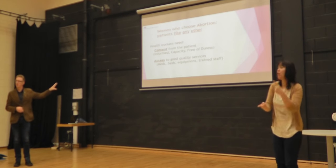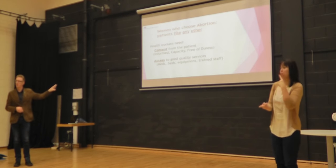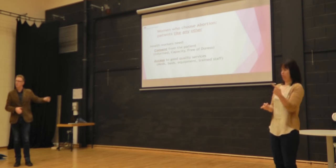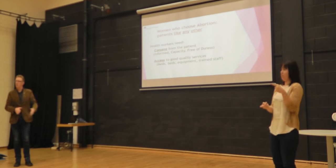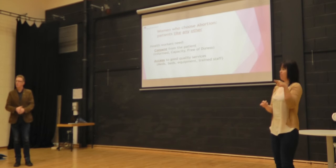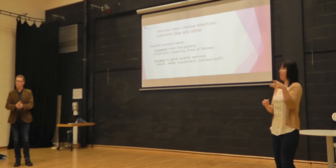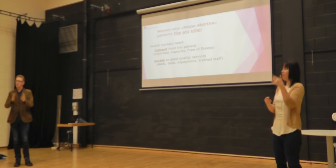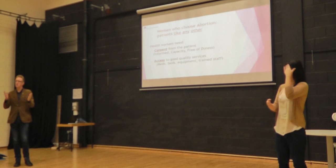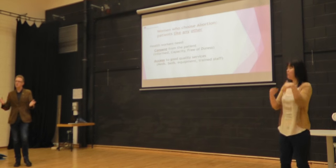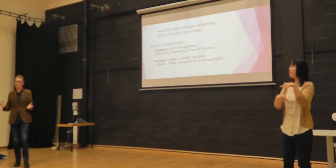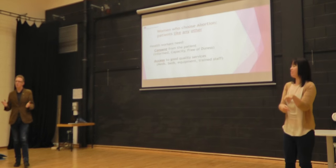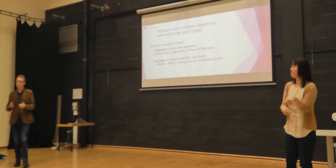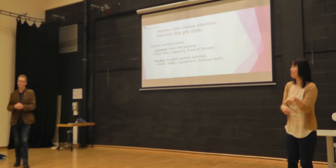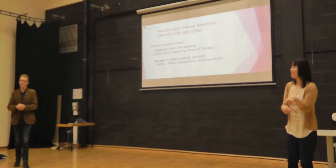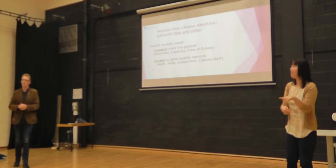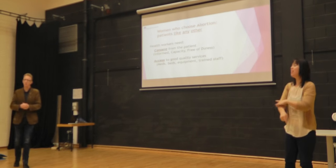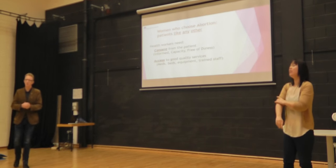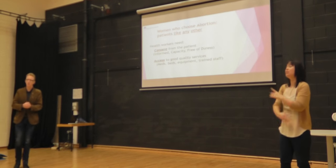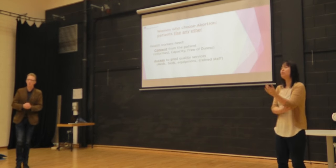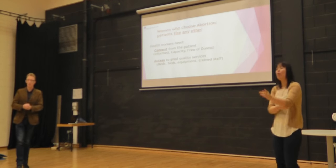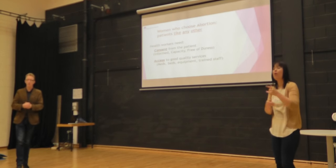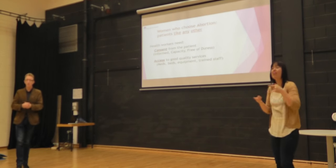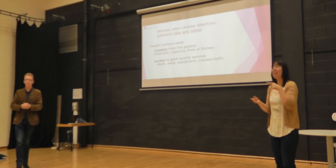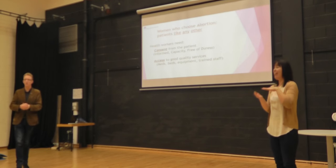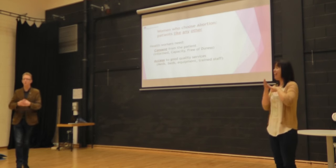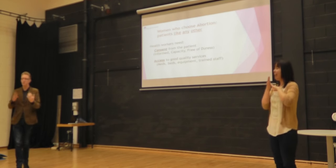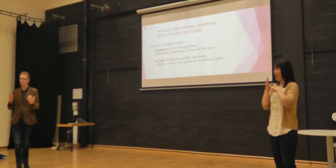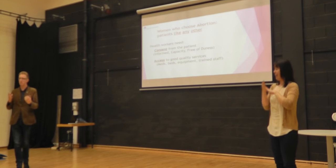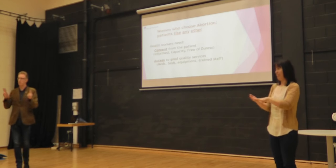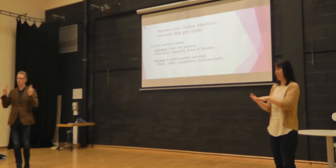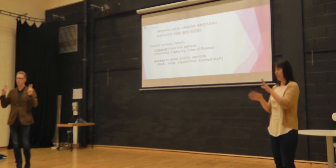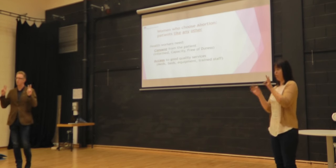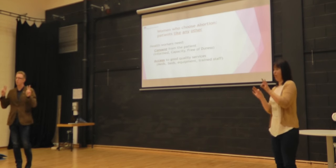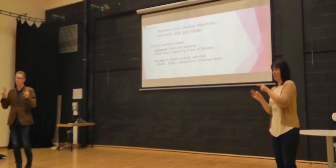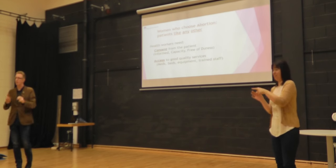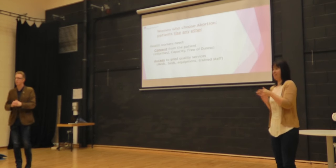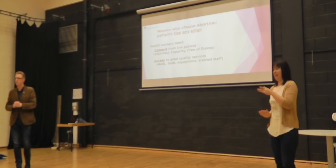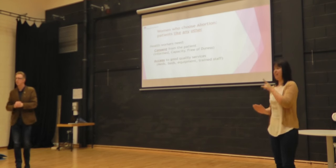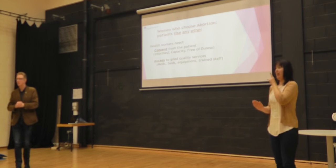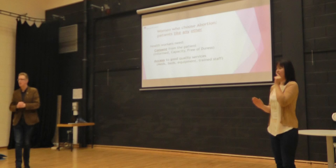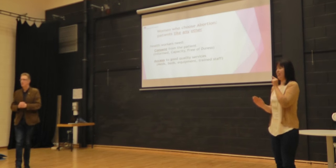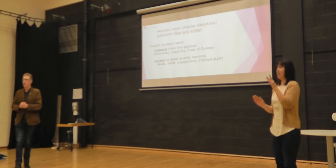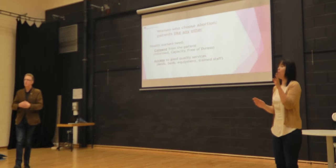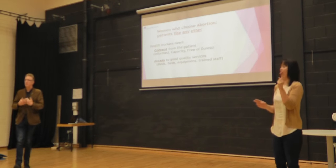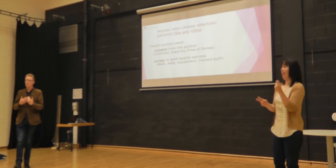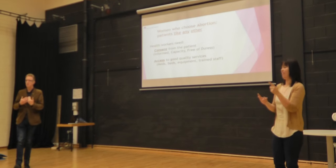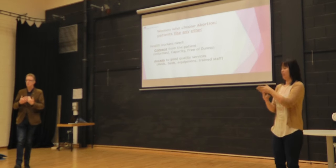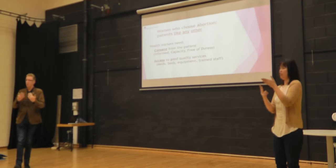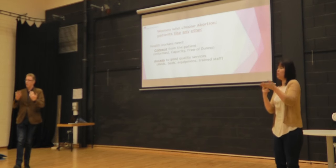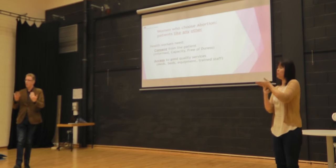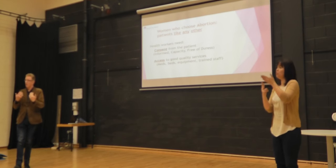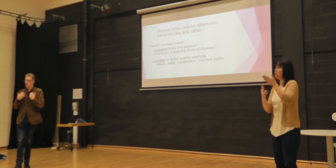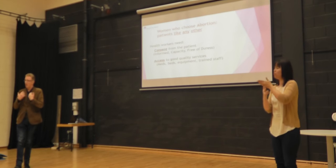exception. Besides this argument that the anti-choice side have literally invented, is that there are two patients. And this